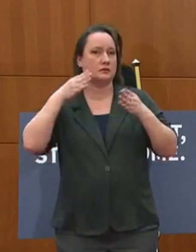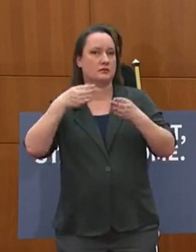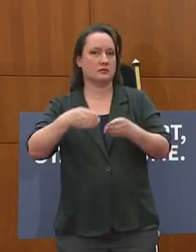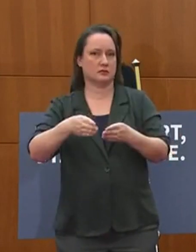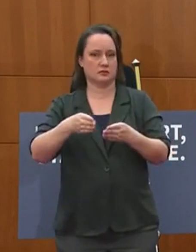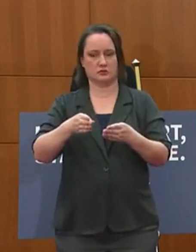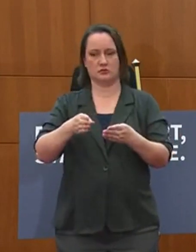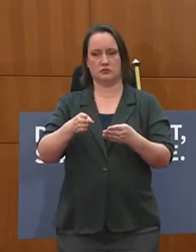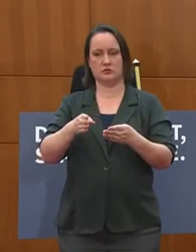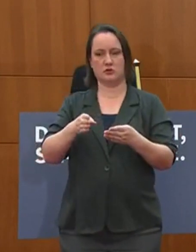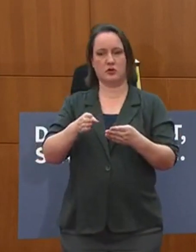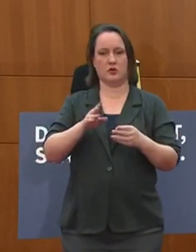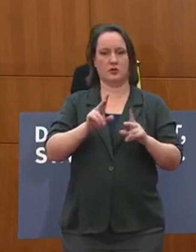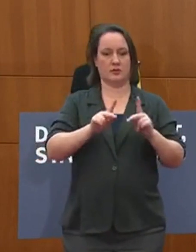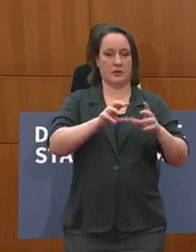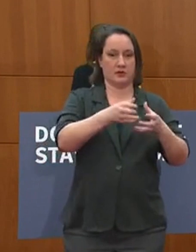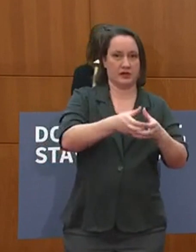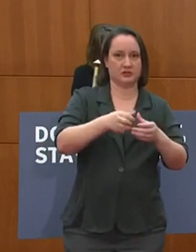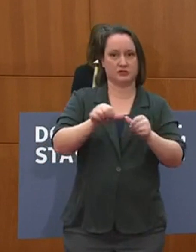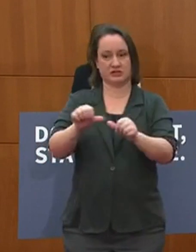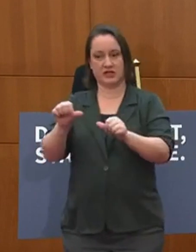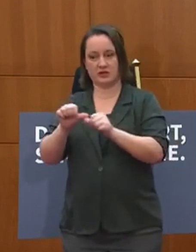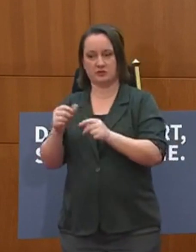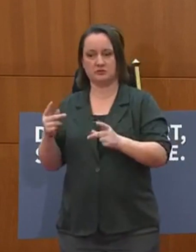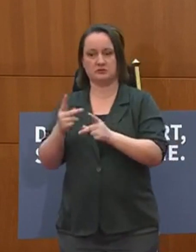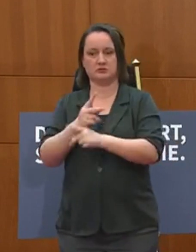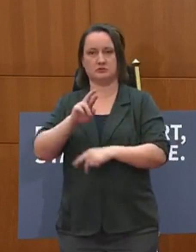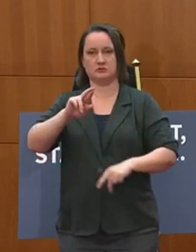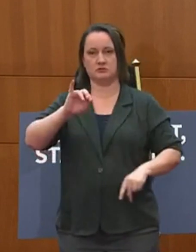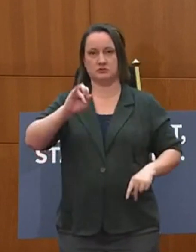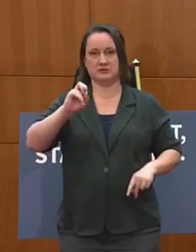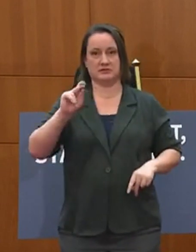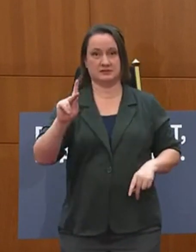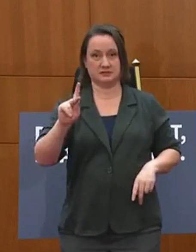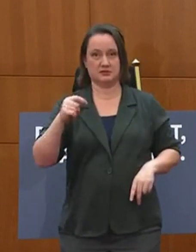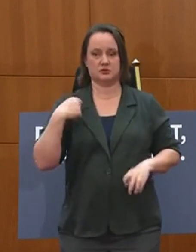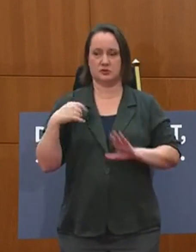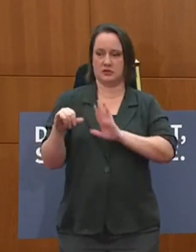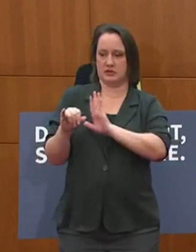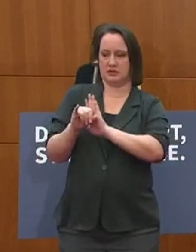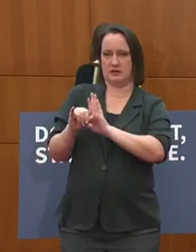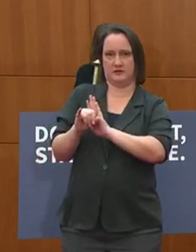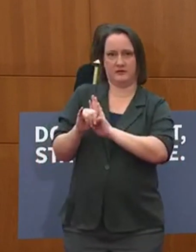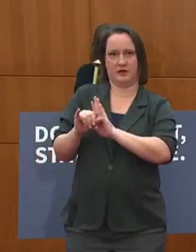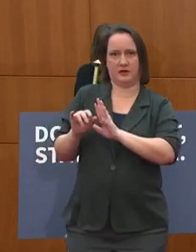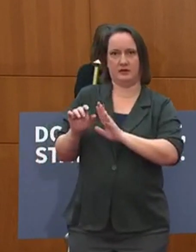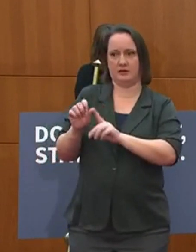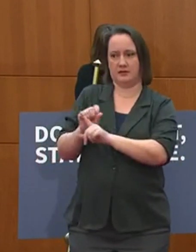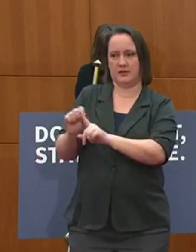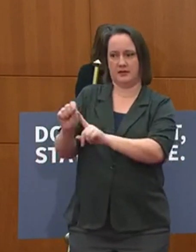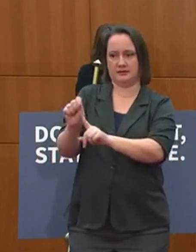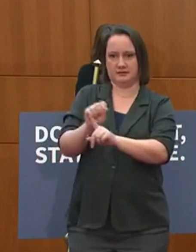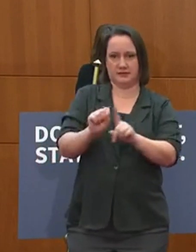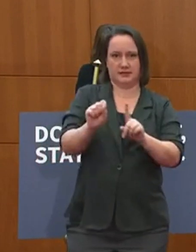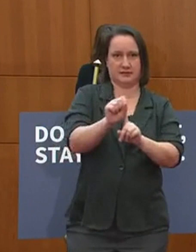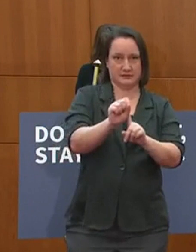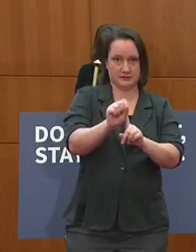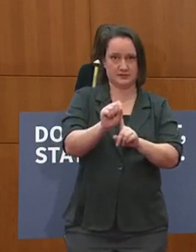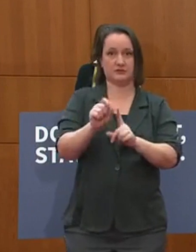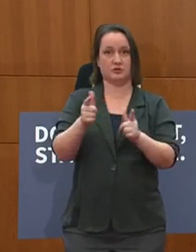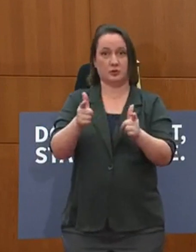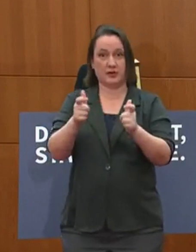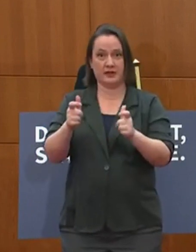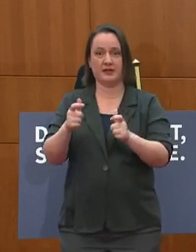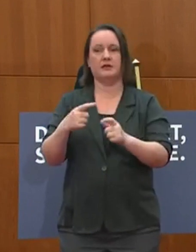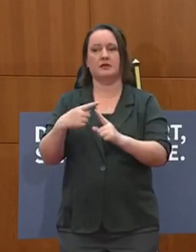areas and populations that are at highest risk so that we can identify cases there quickly and do the contact